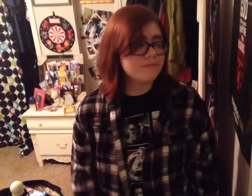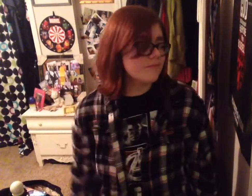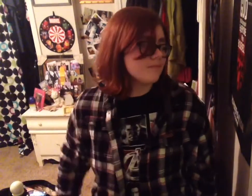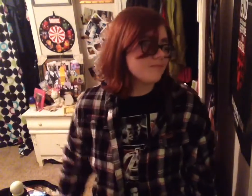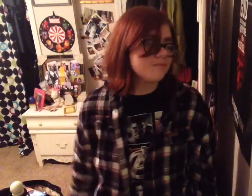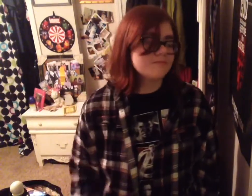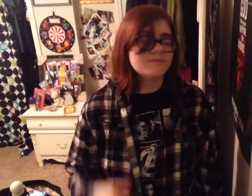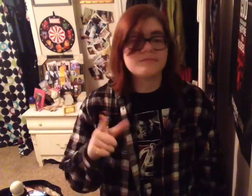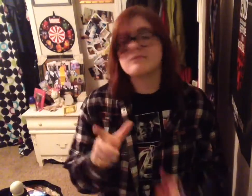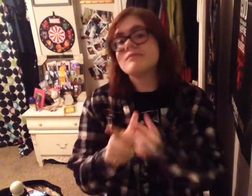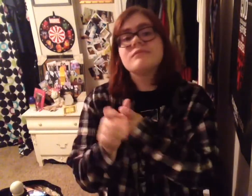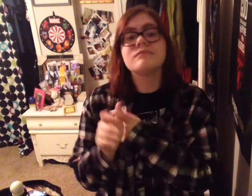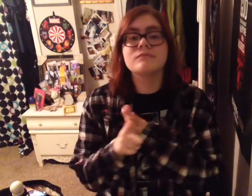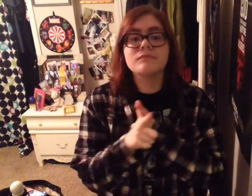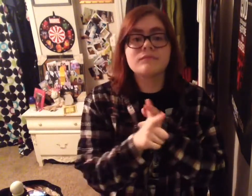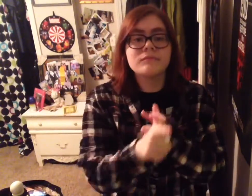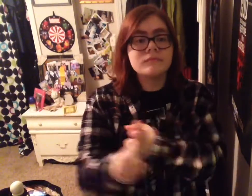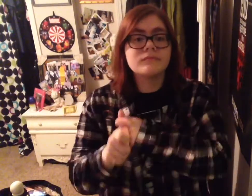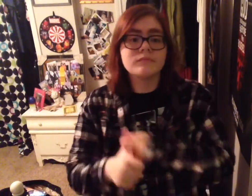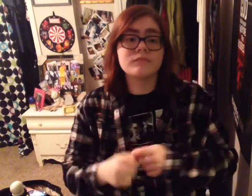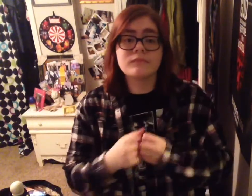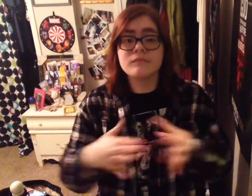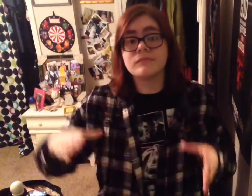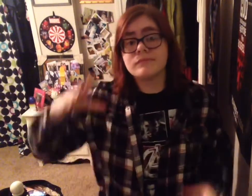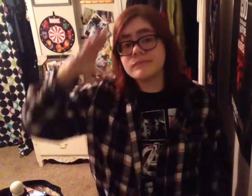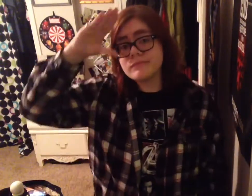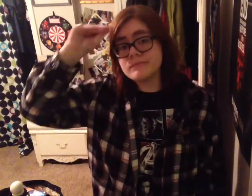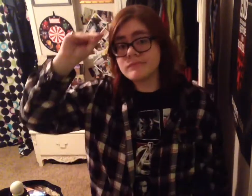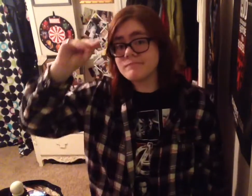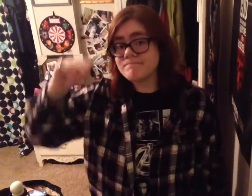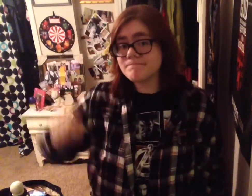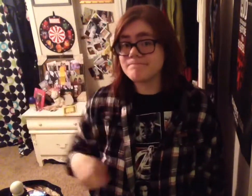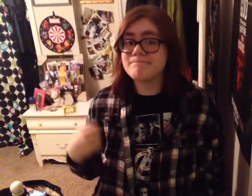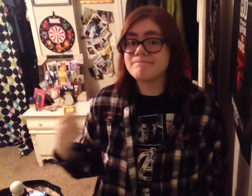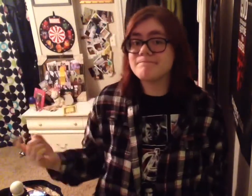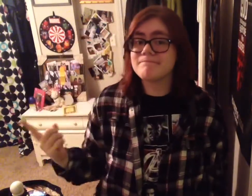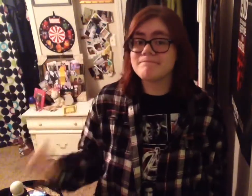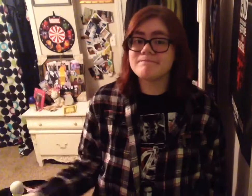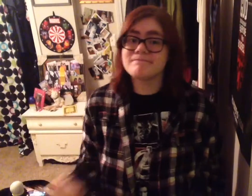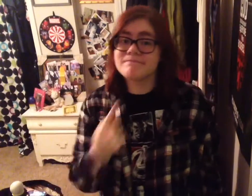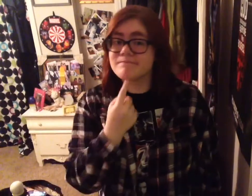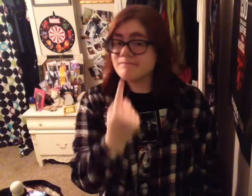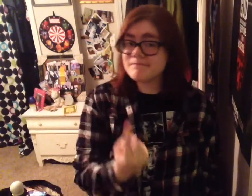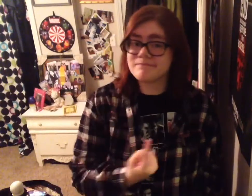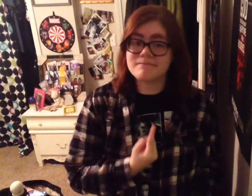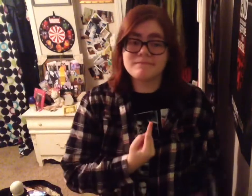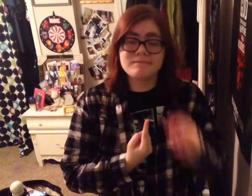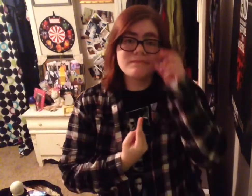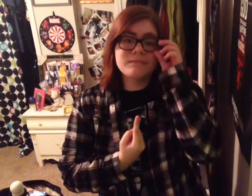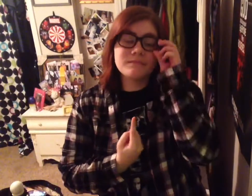Run, run, lost boy They say to me